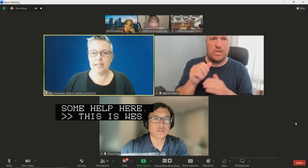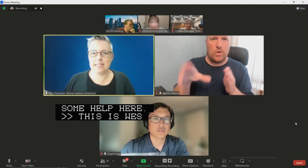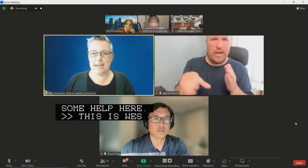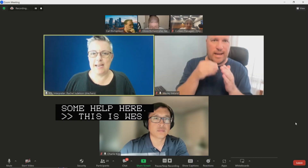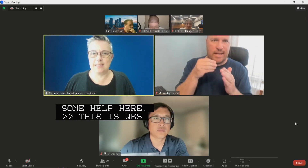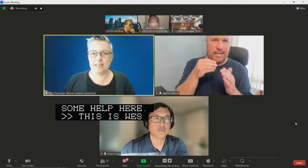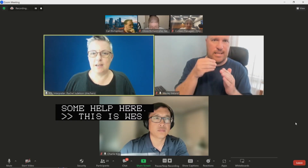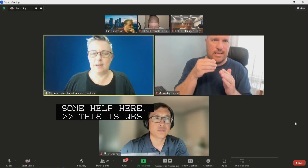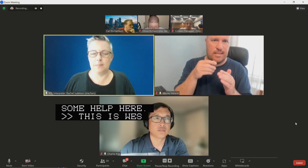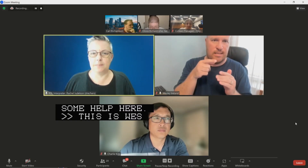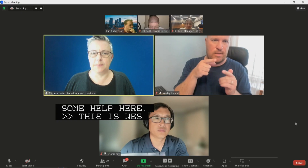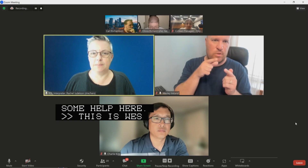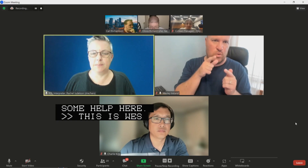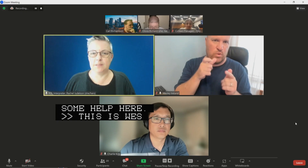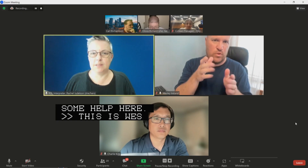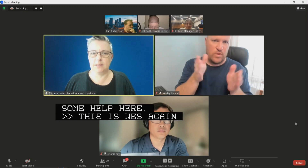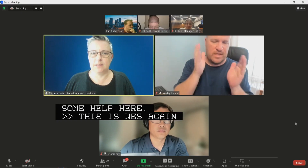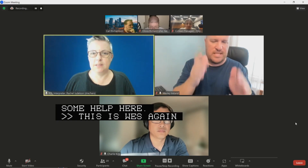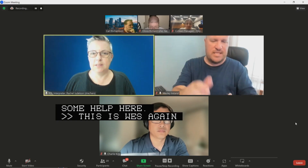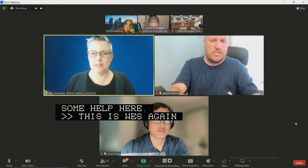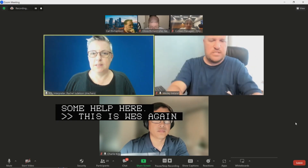I would need to ask